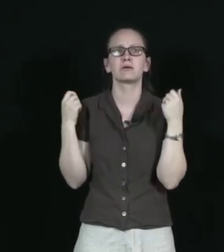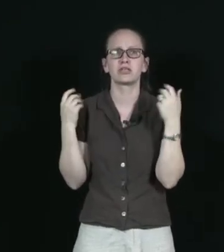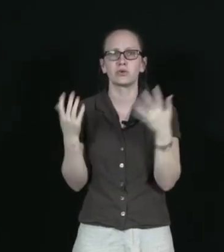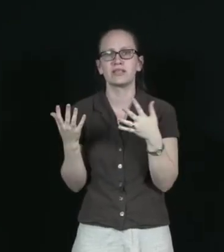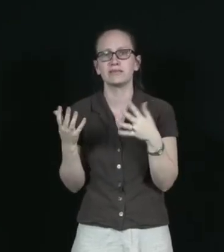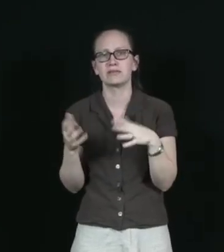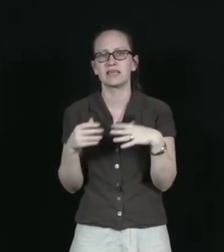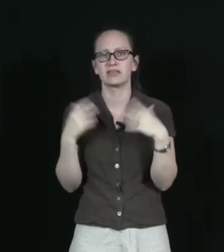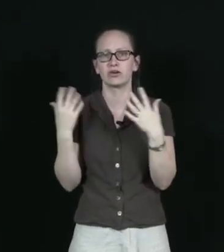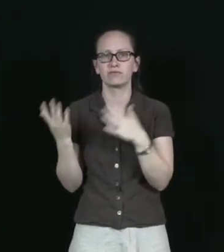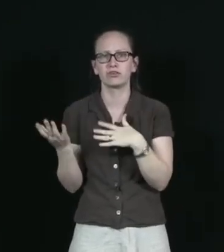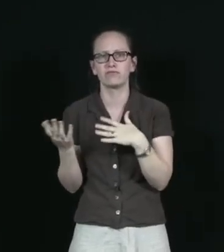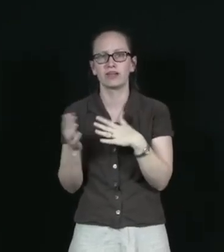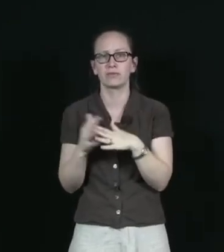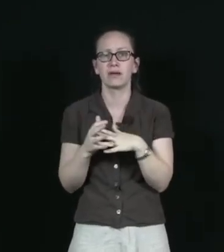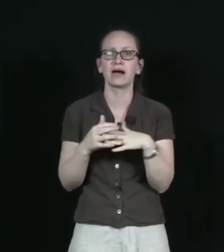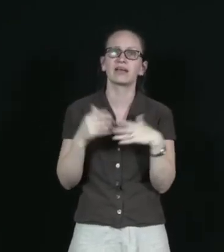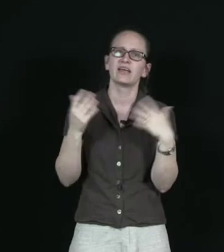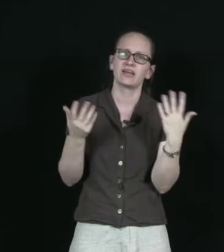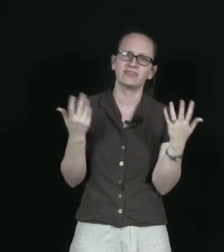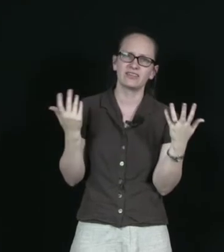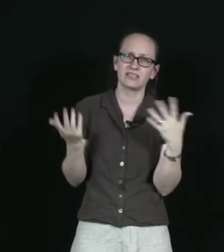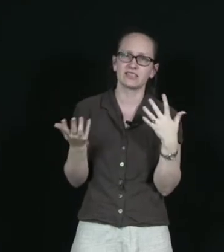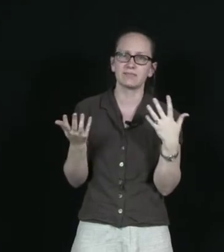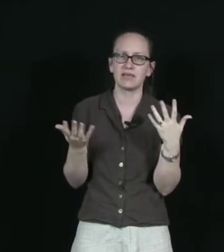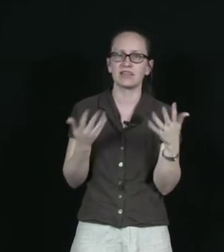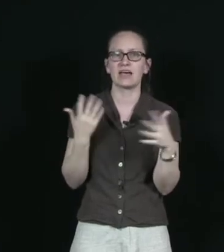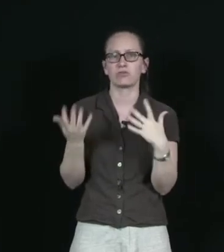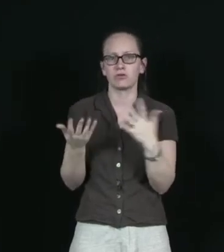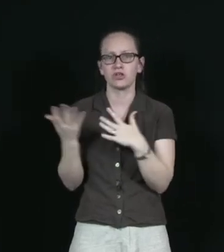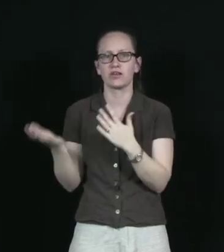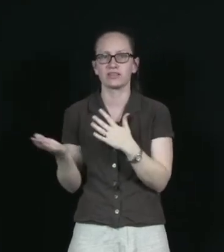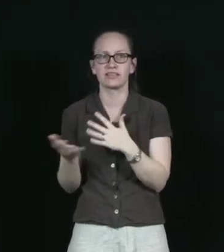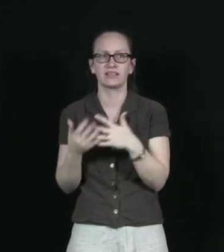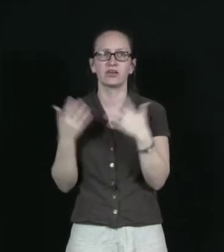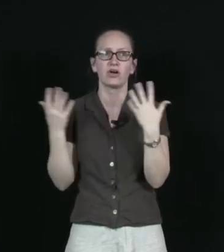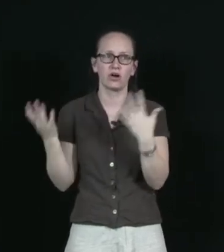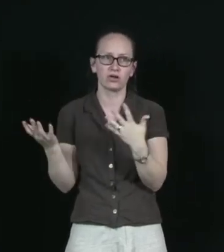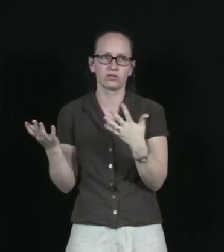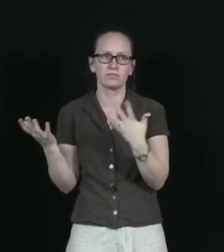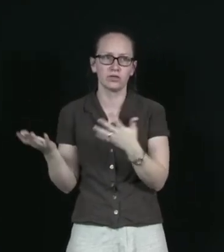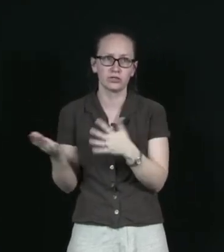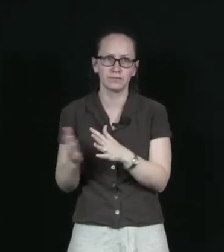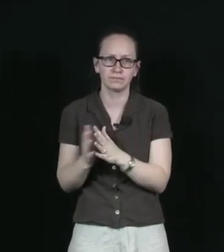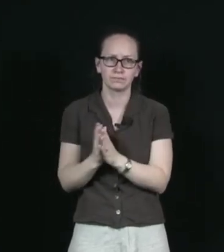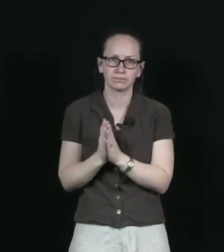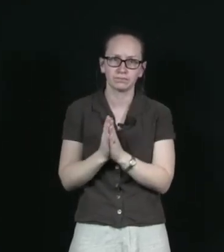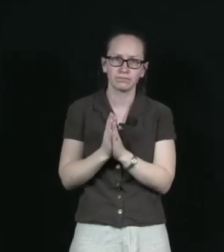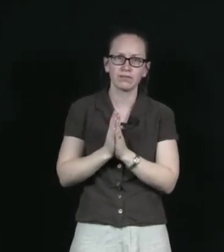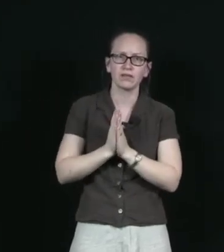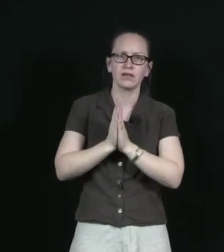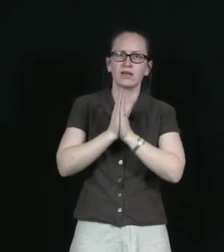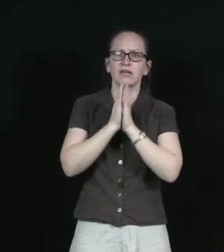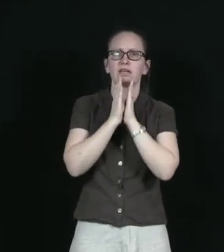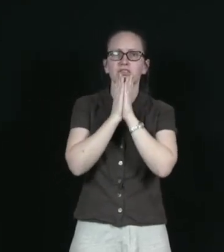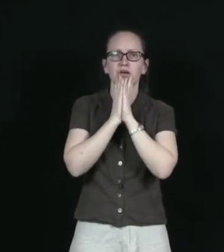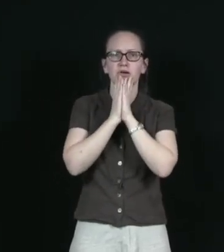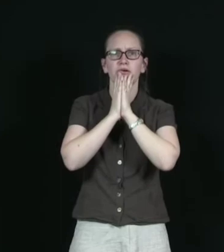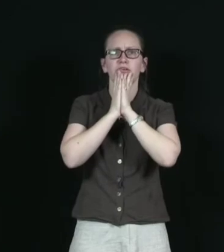worth 20% of your final mark, and you'll need to submit that through Turnitin on Moodle. Okay, so